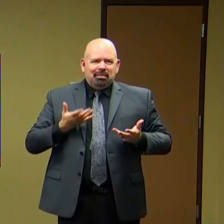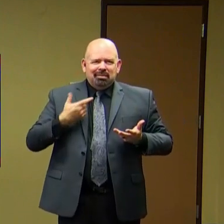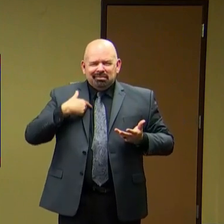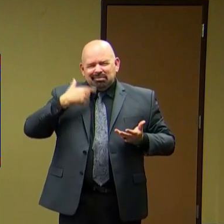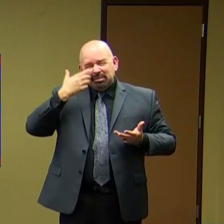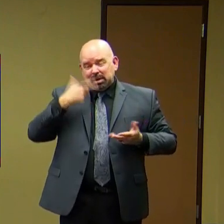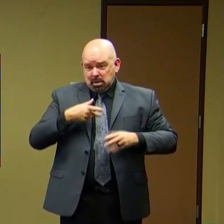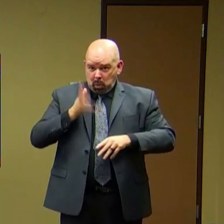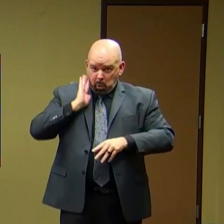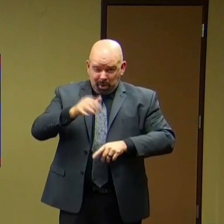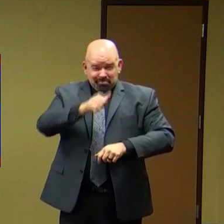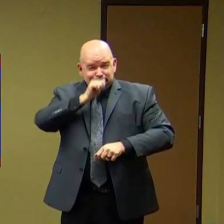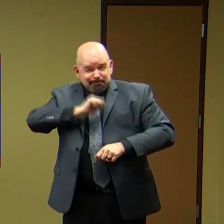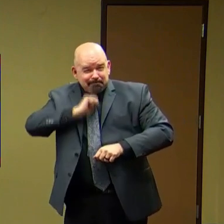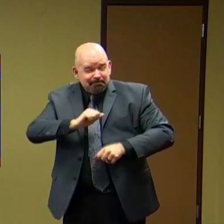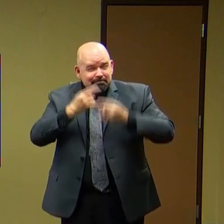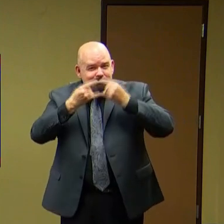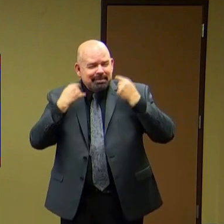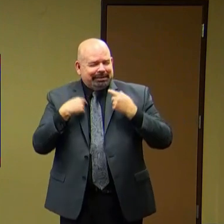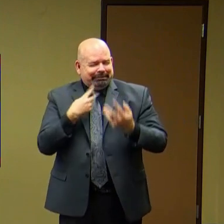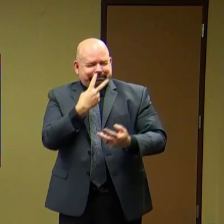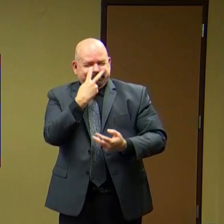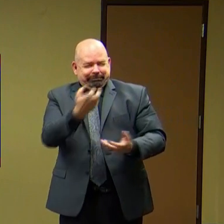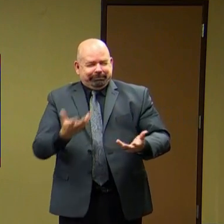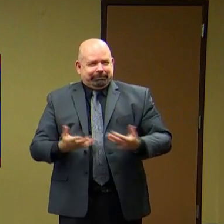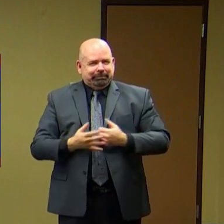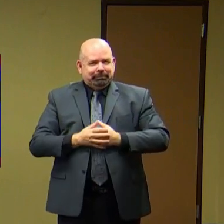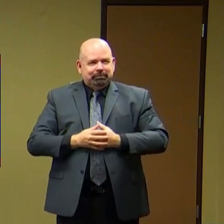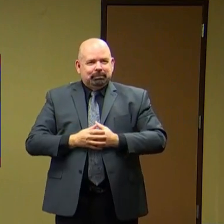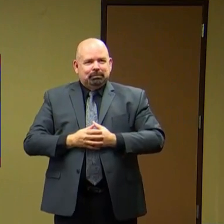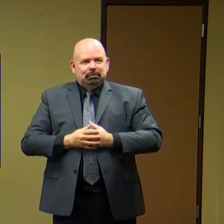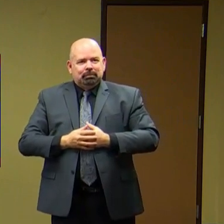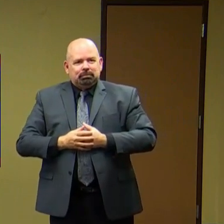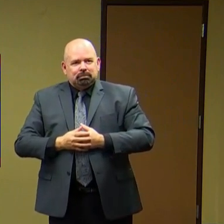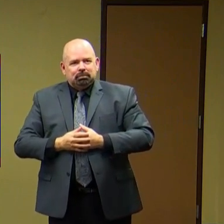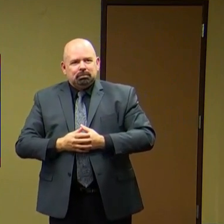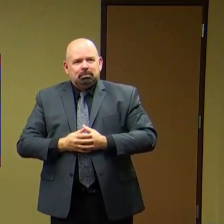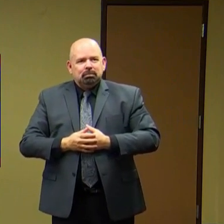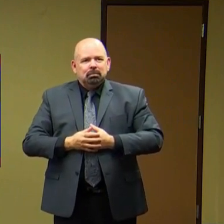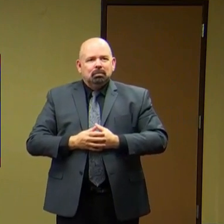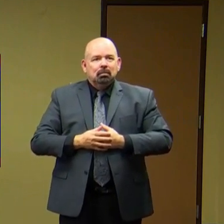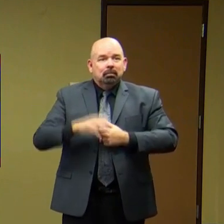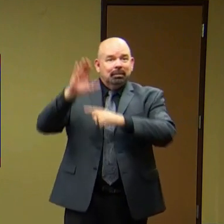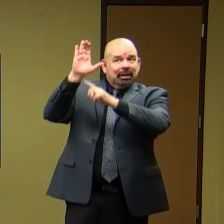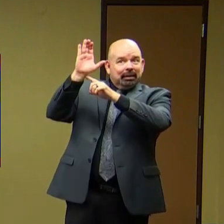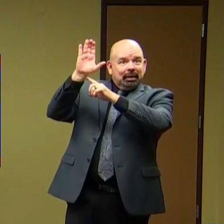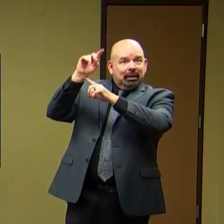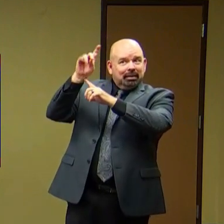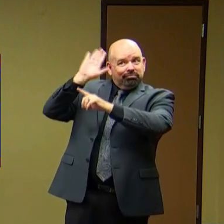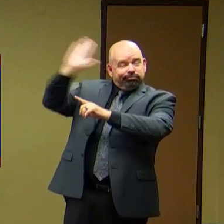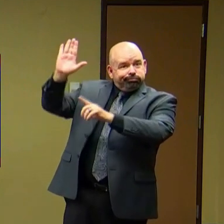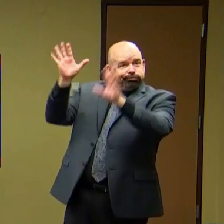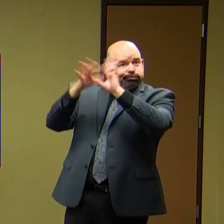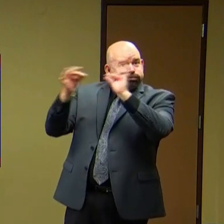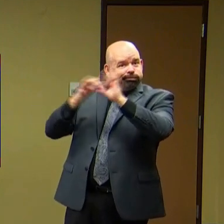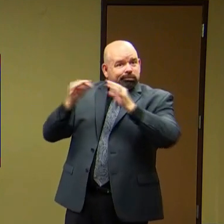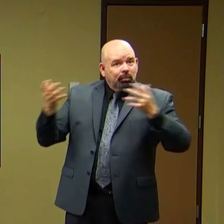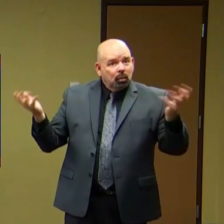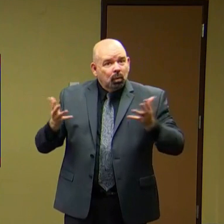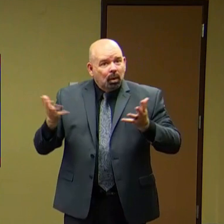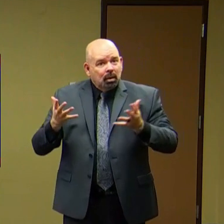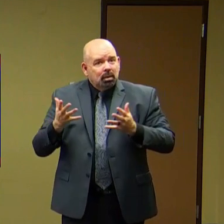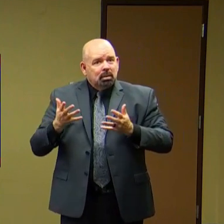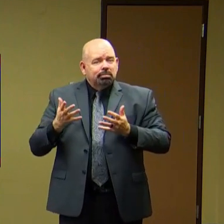not all the kids will be. So we're strongly encouraging, along with the CDC, the local doctors are strongly encouraging